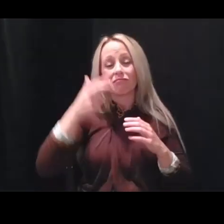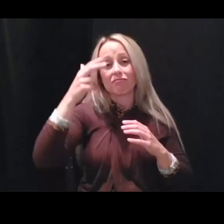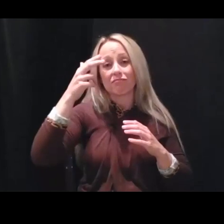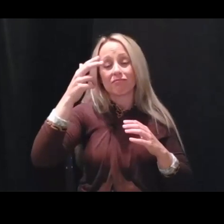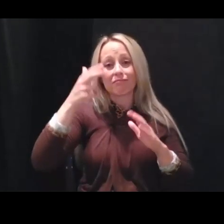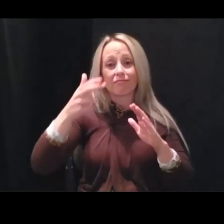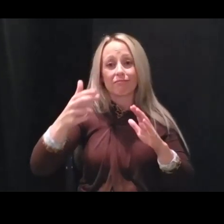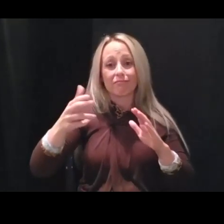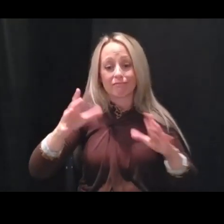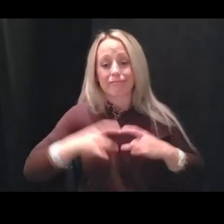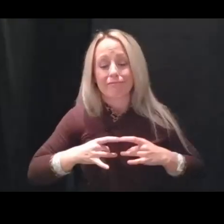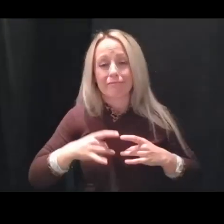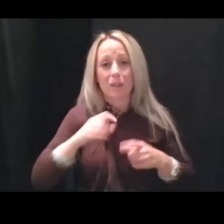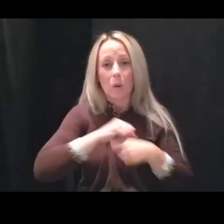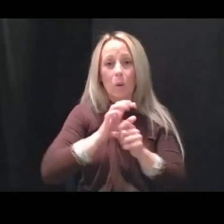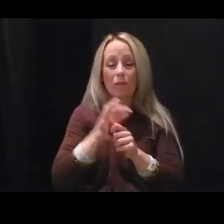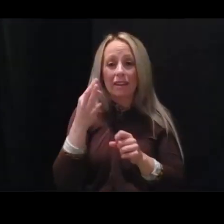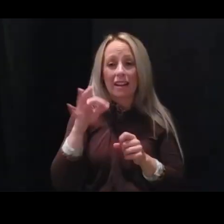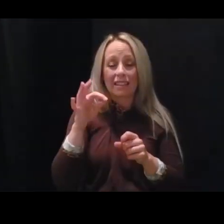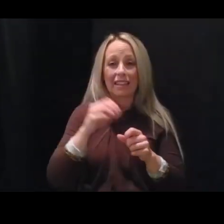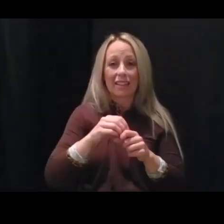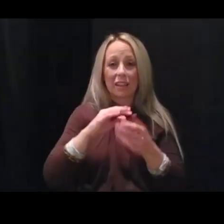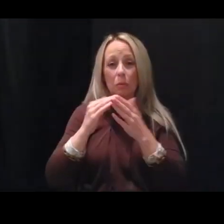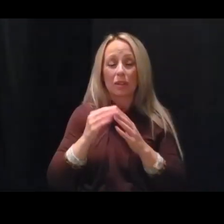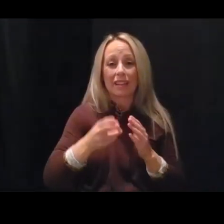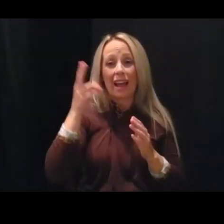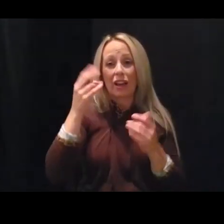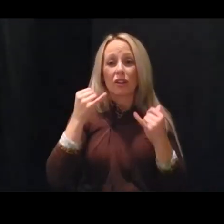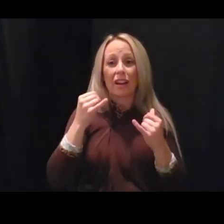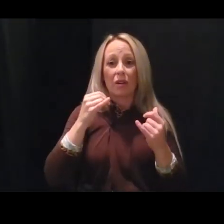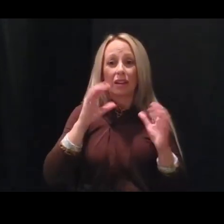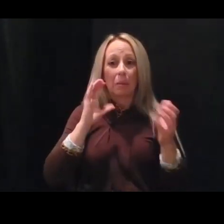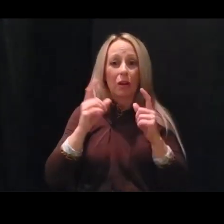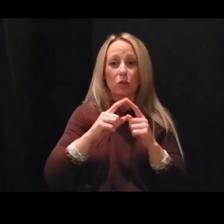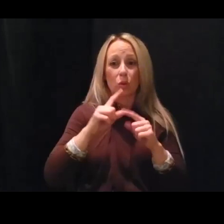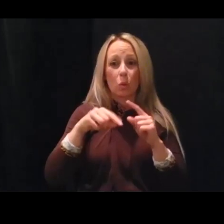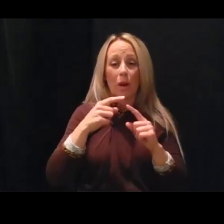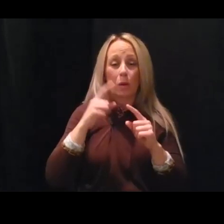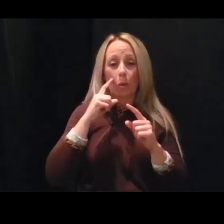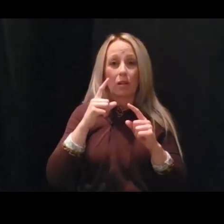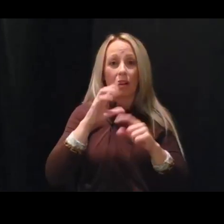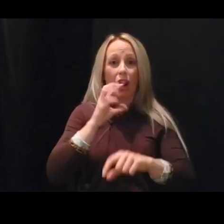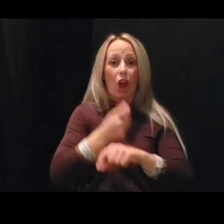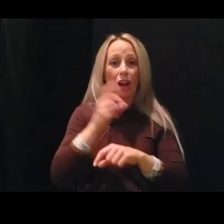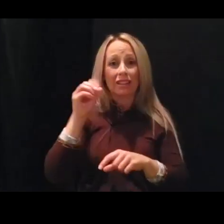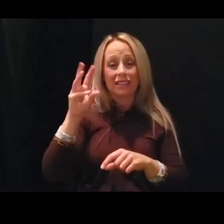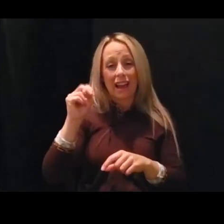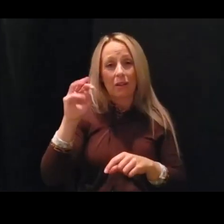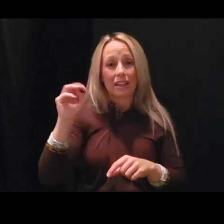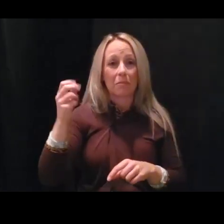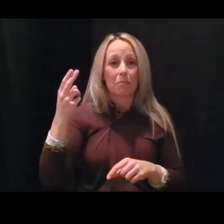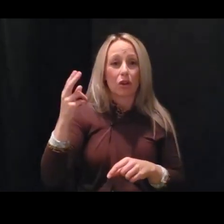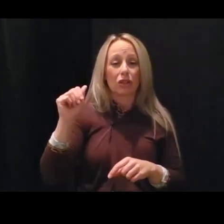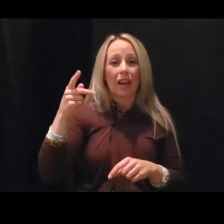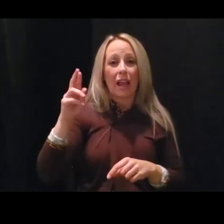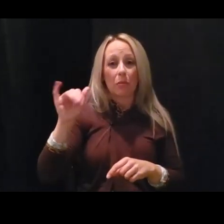community is so much higher now than when we were locked down back in March and April, because the number of cases